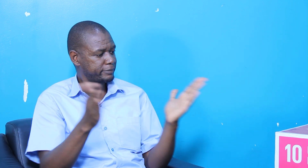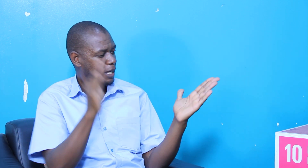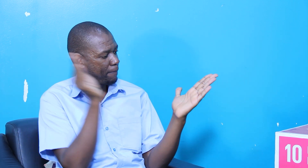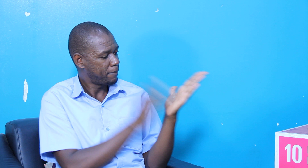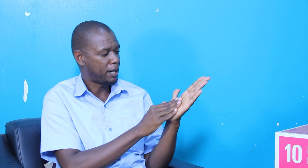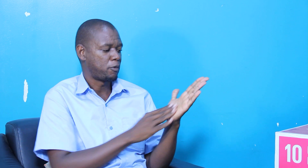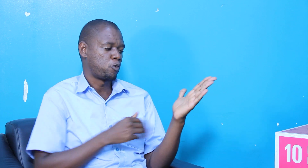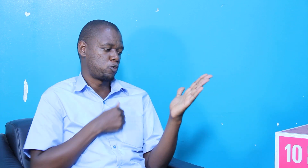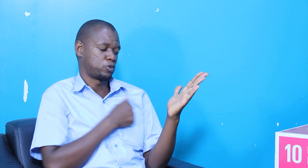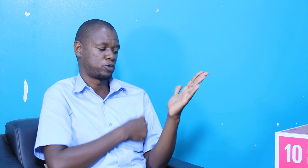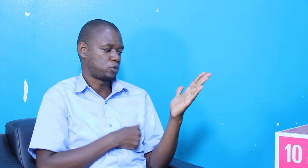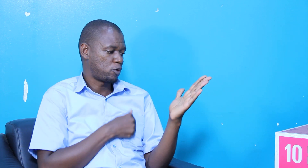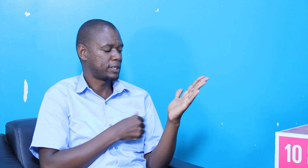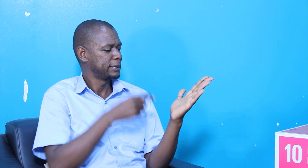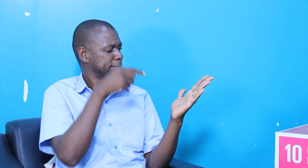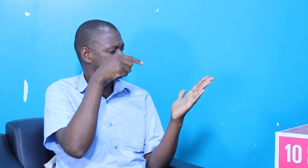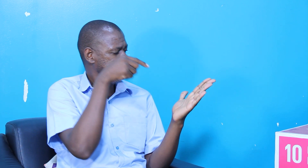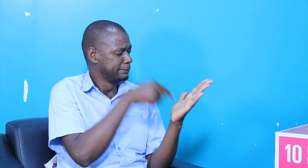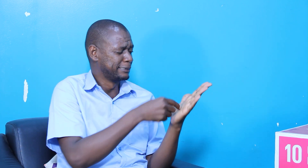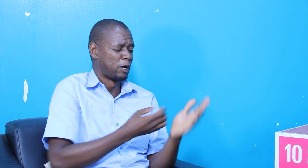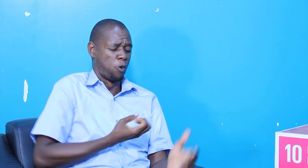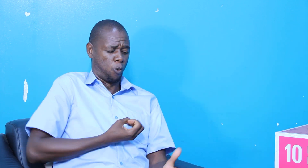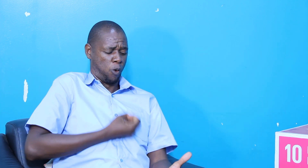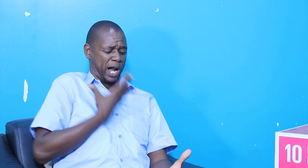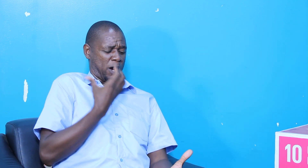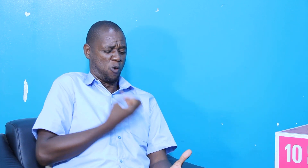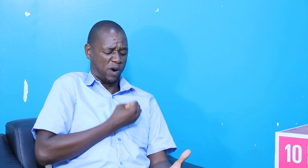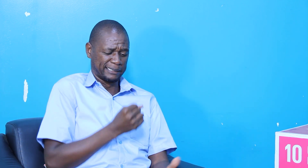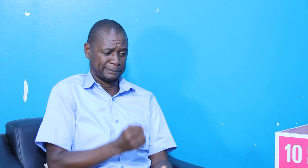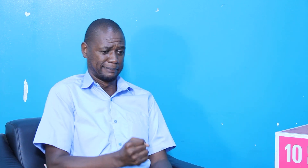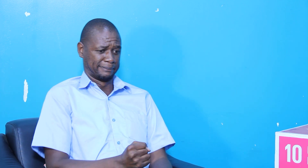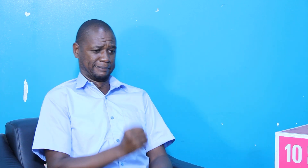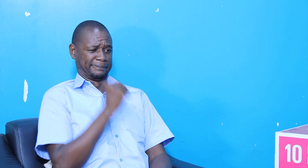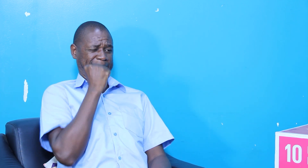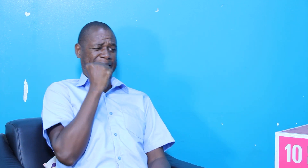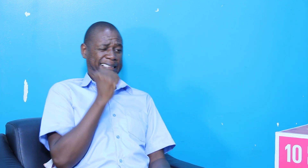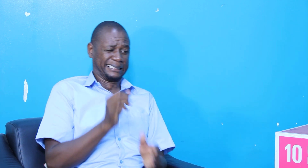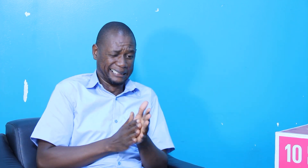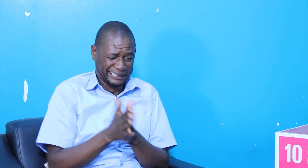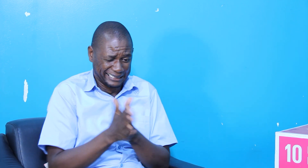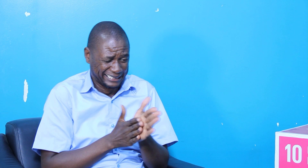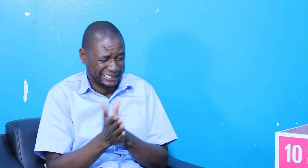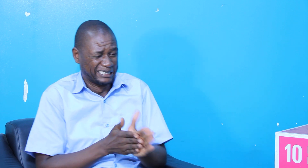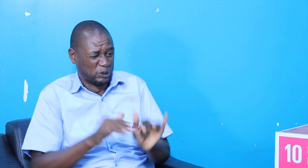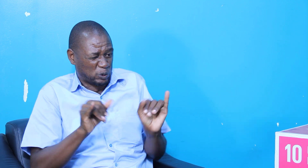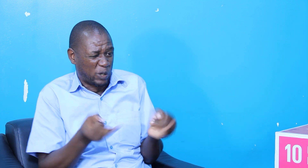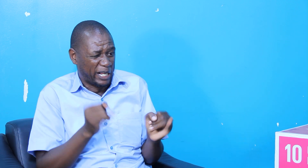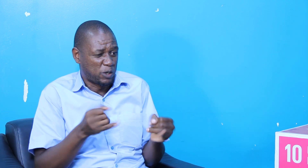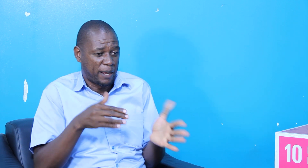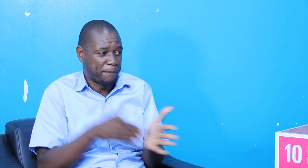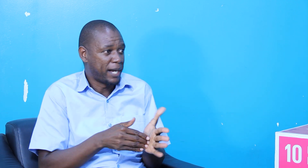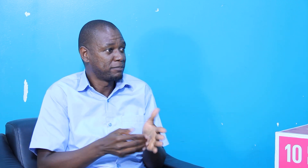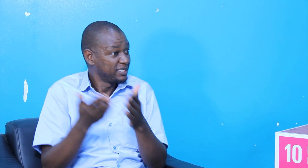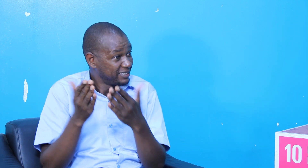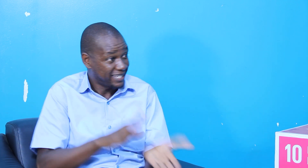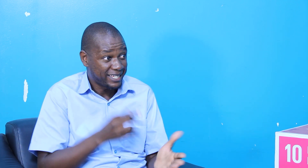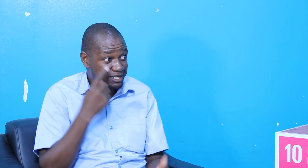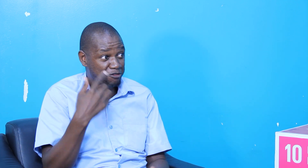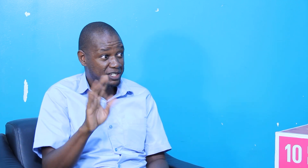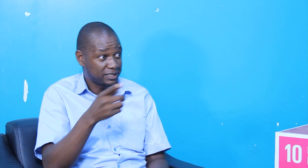anywhere? Like in newspapers, they be like, sorry, this person died because they never had sex, or they were in need